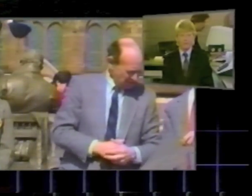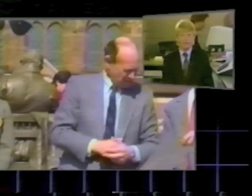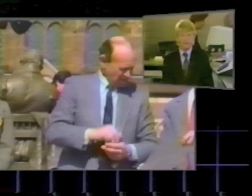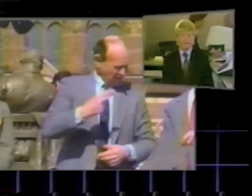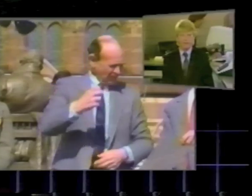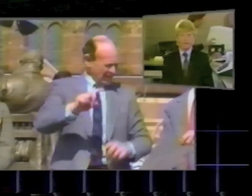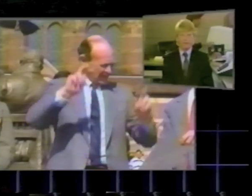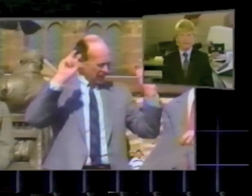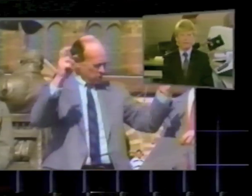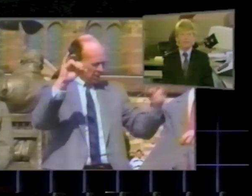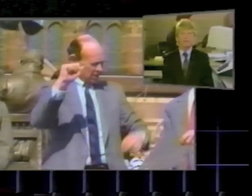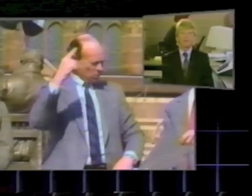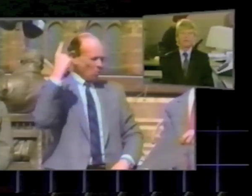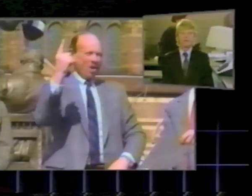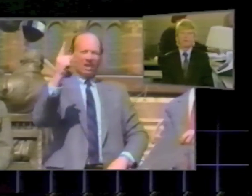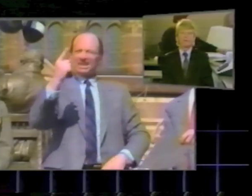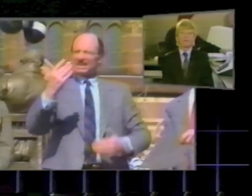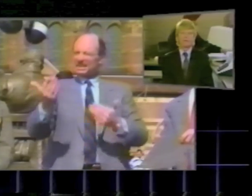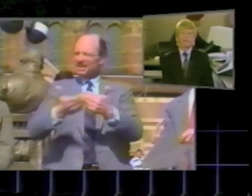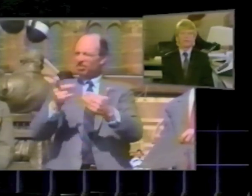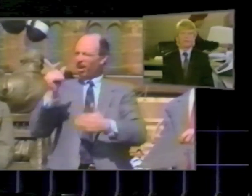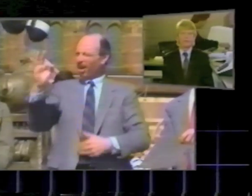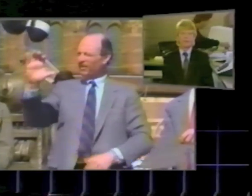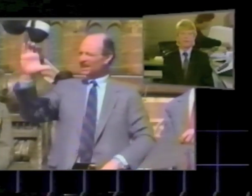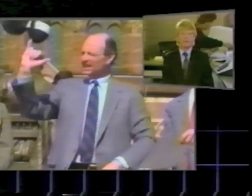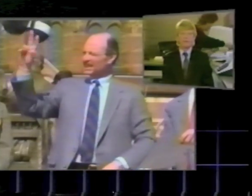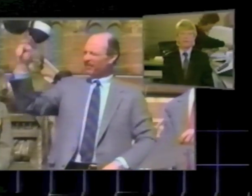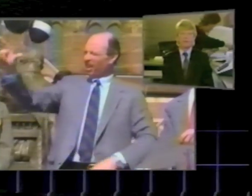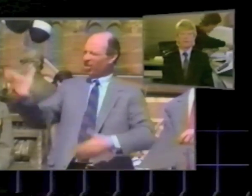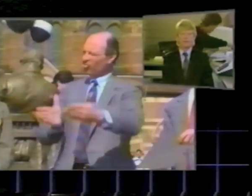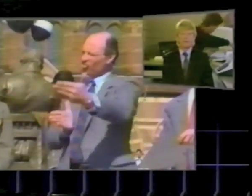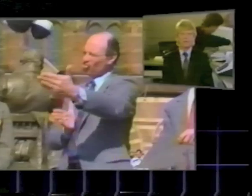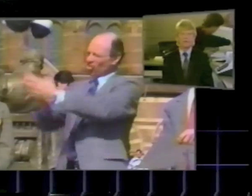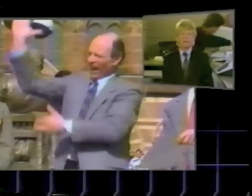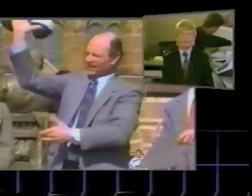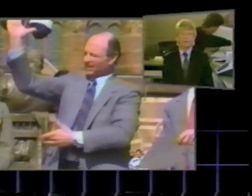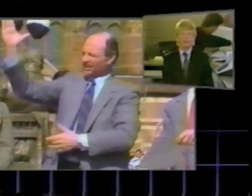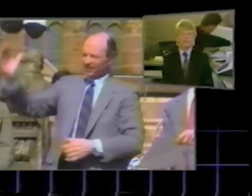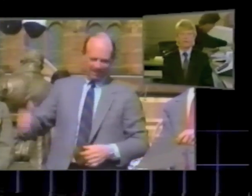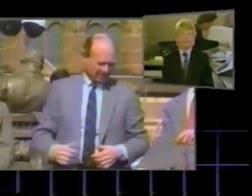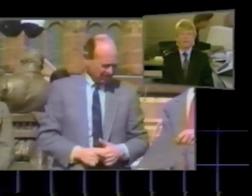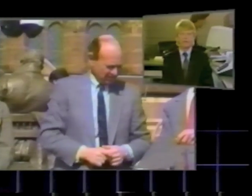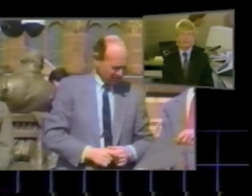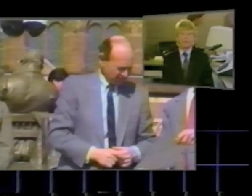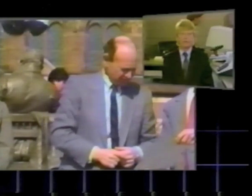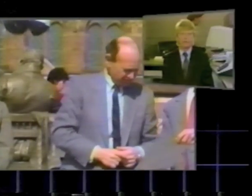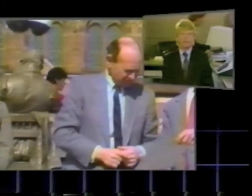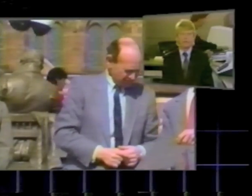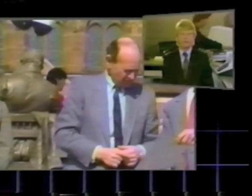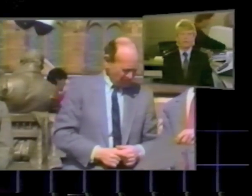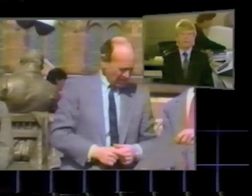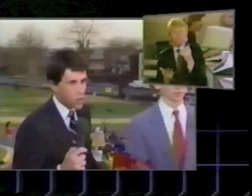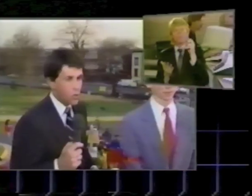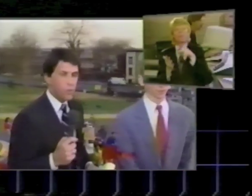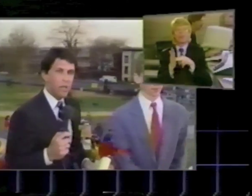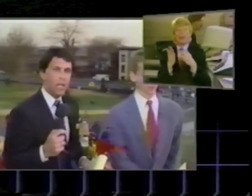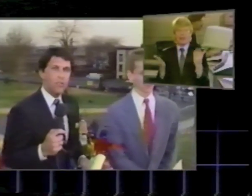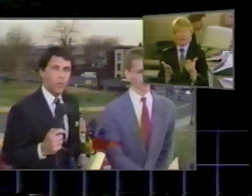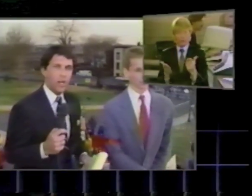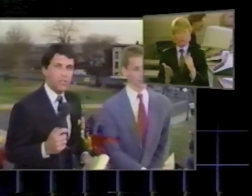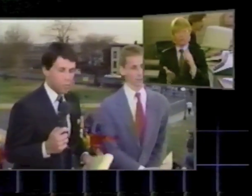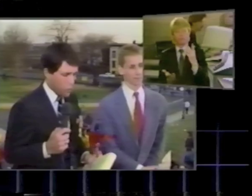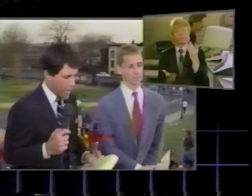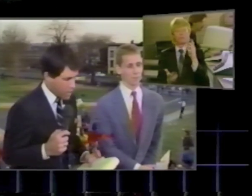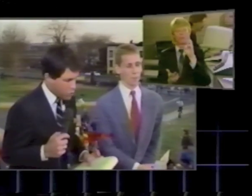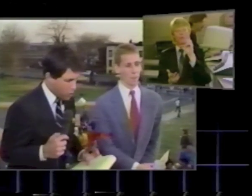It doesn't matter whether she has empathy for Gallaudet students. It's a matter of civil rights. Speaking